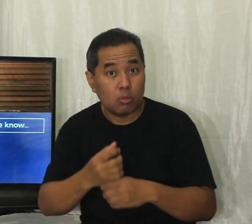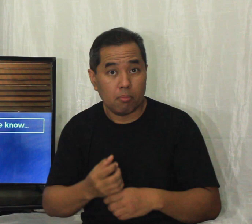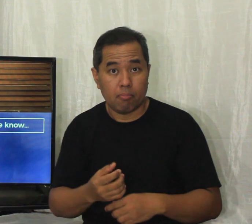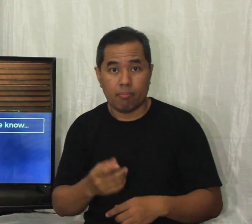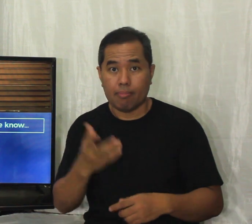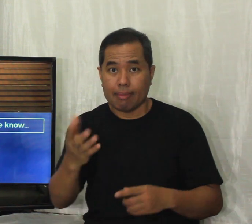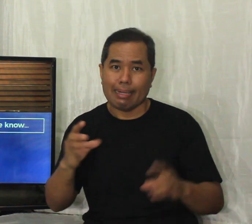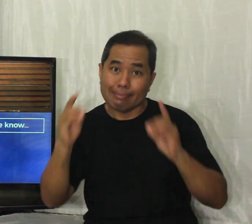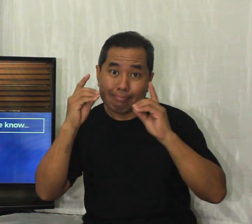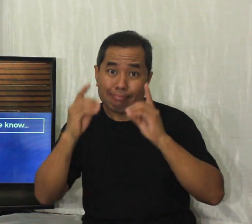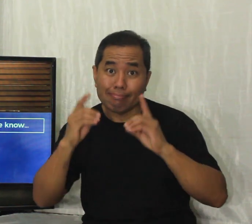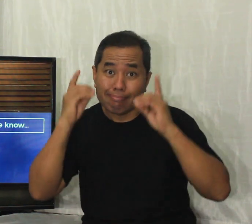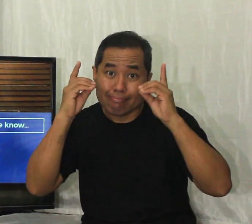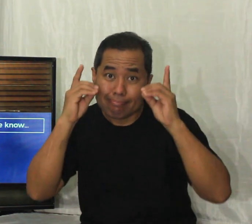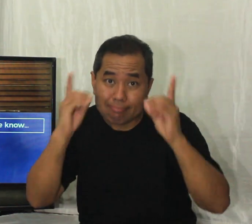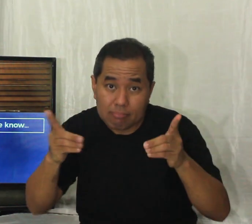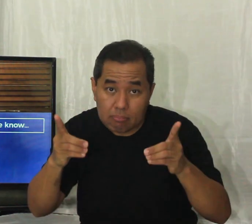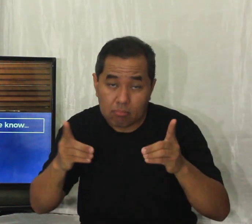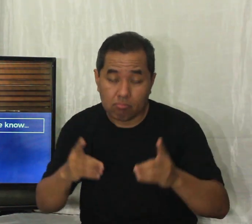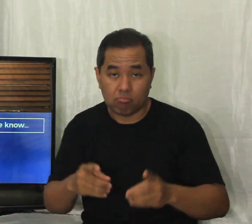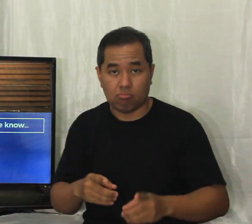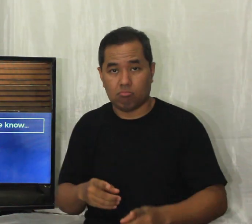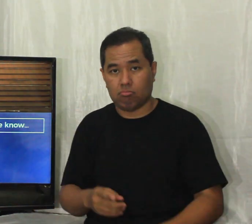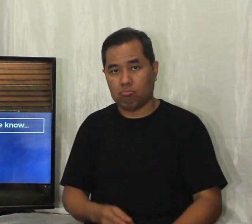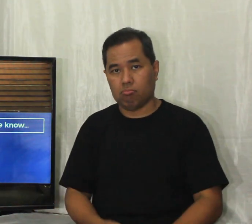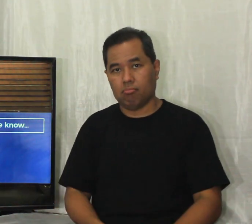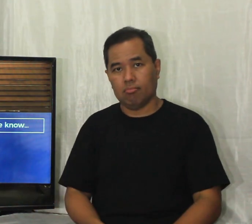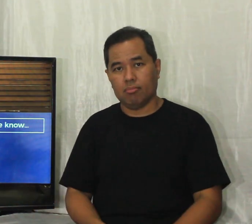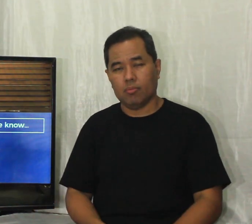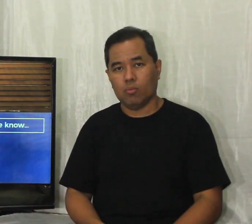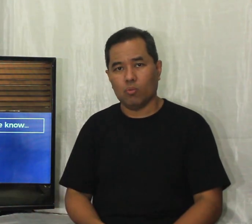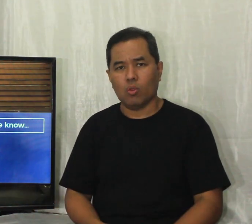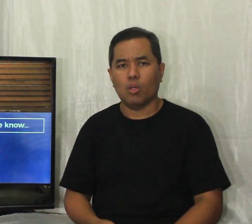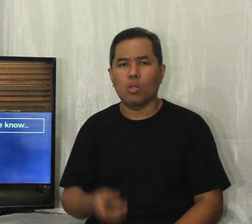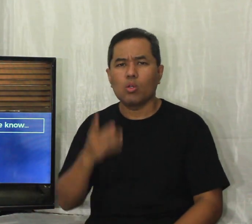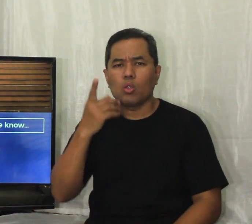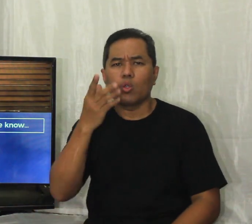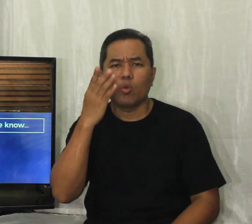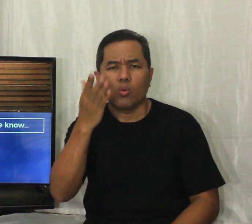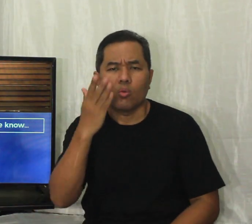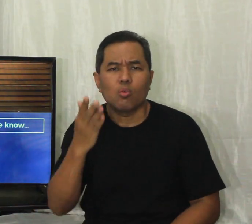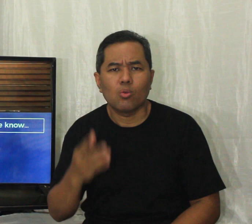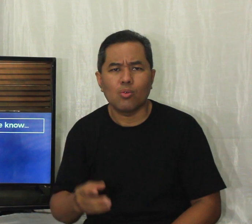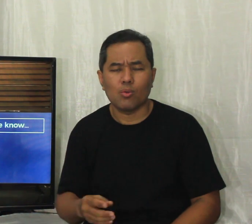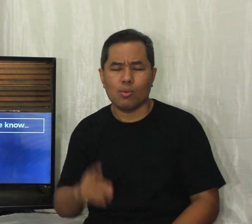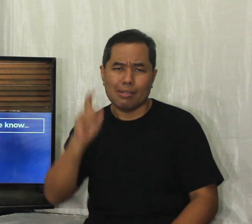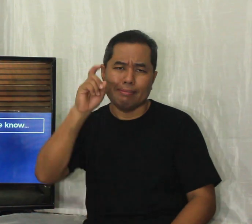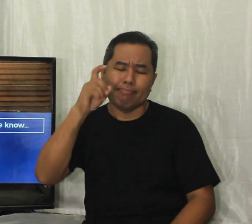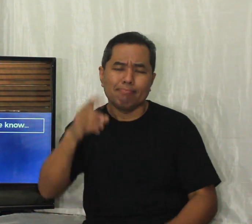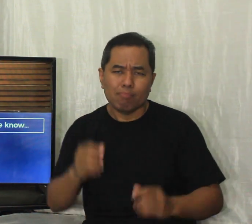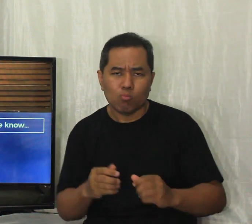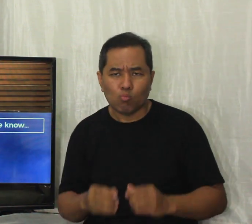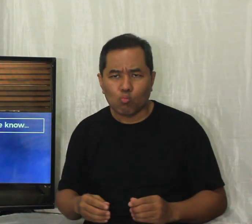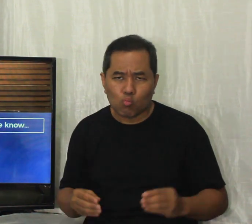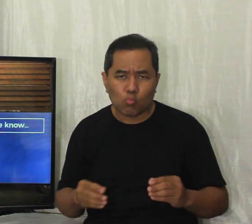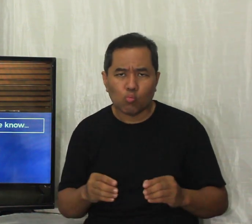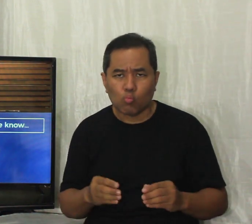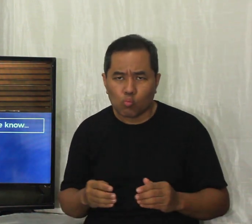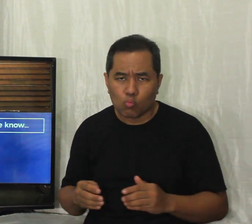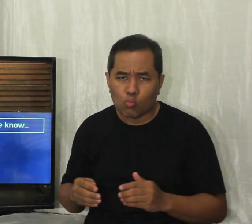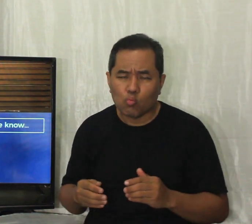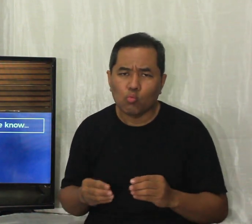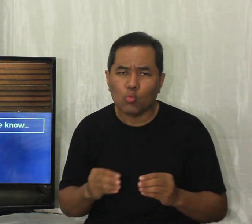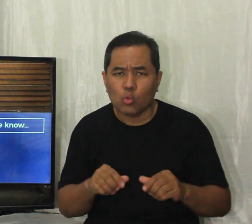You just need to persevere through whatever strife and season that comes. Why? Because He says, those who endure to the